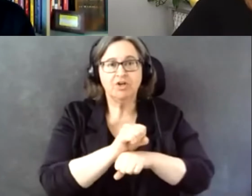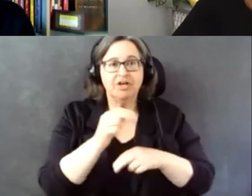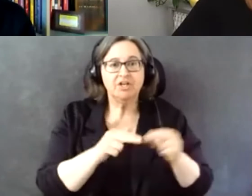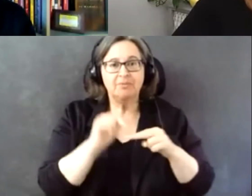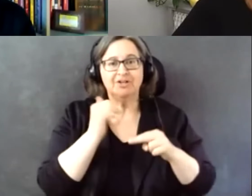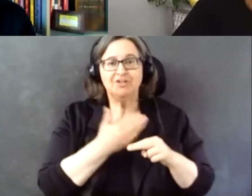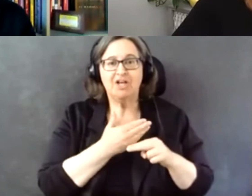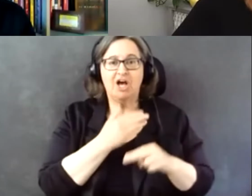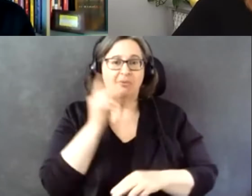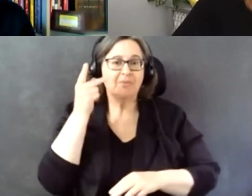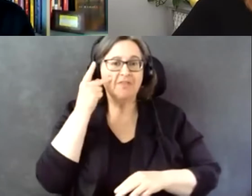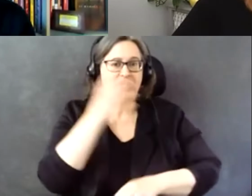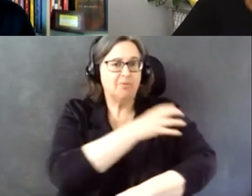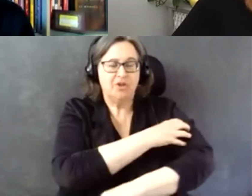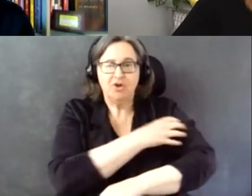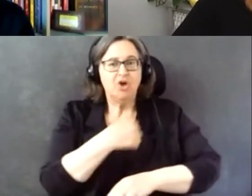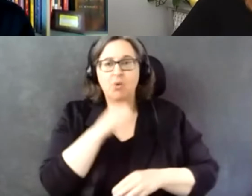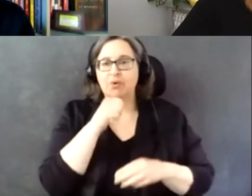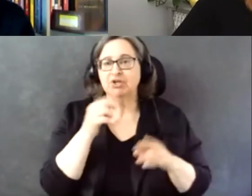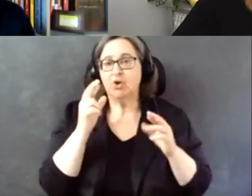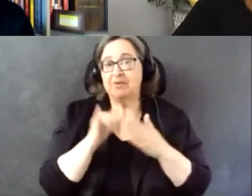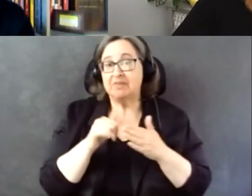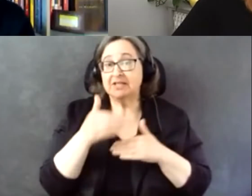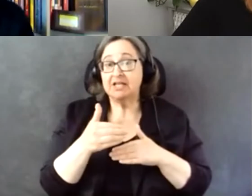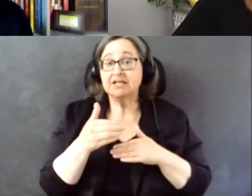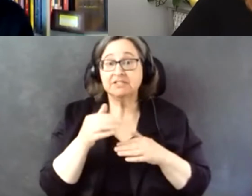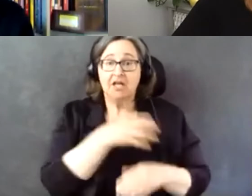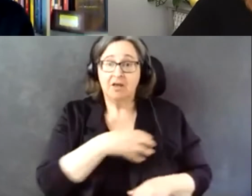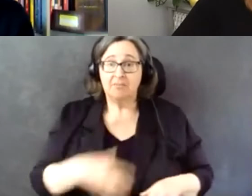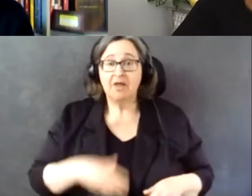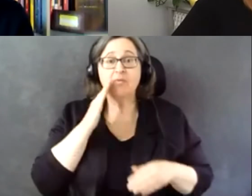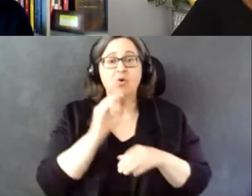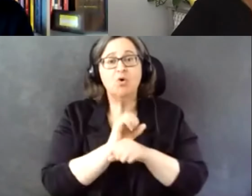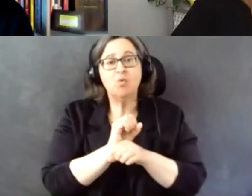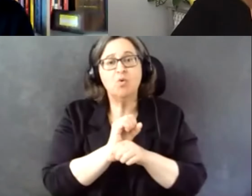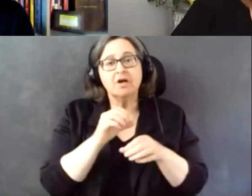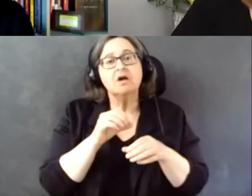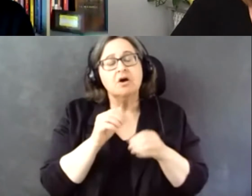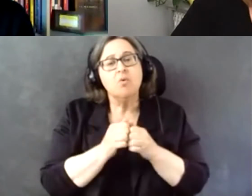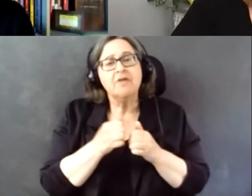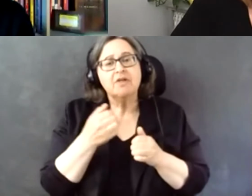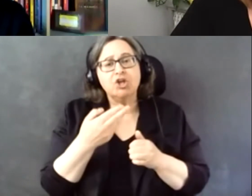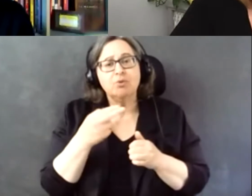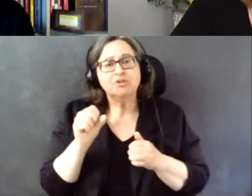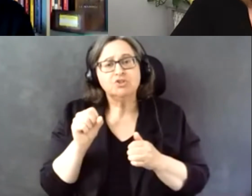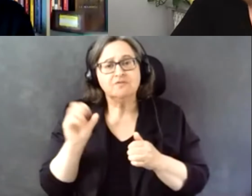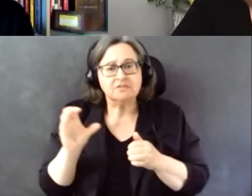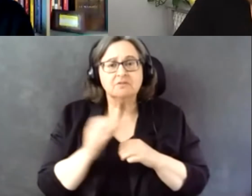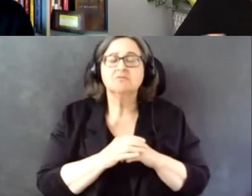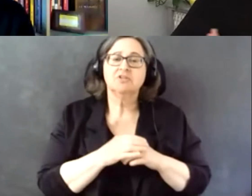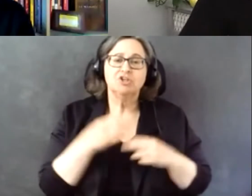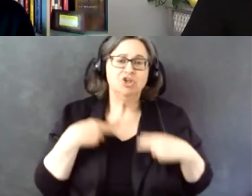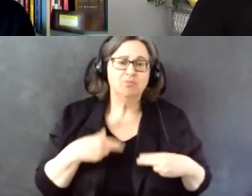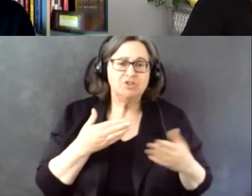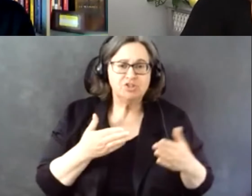power and so we don't just hope that the next mayor will work in partnership with our sectors the human services sector uh non-profits but we must continue to